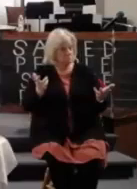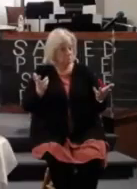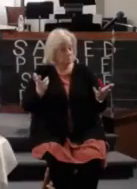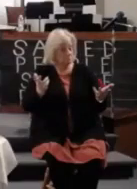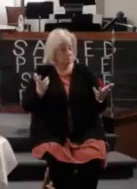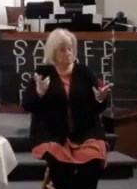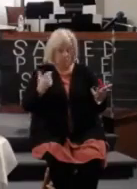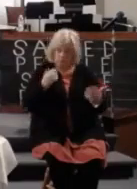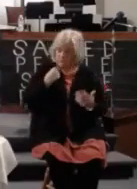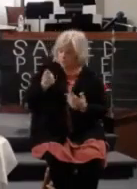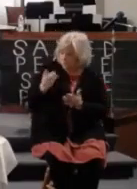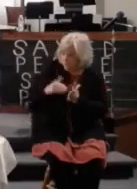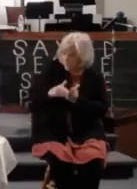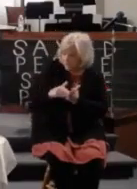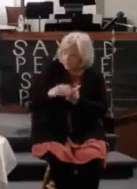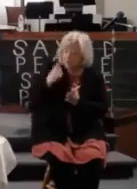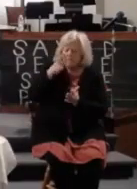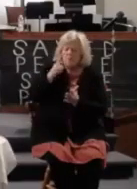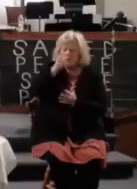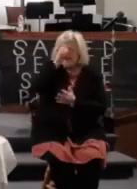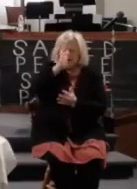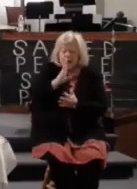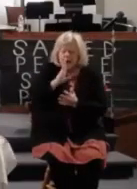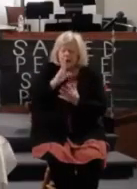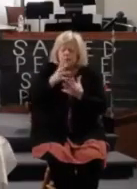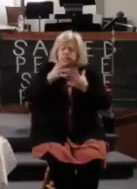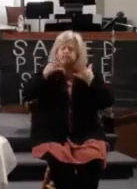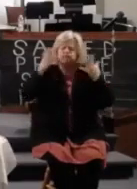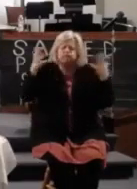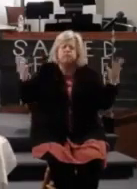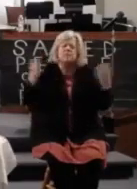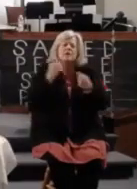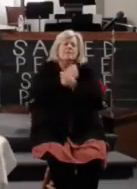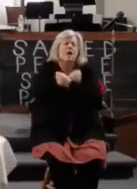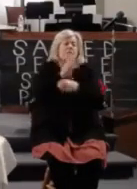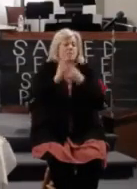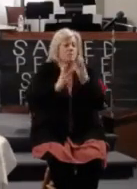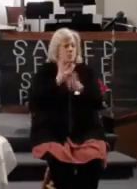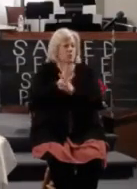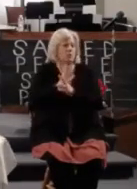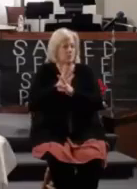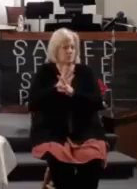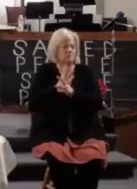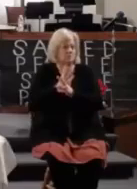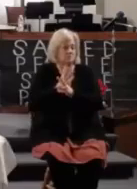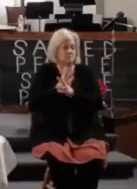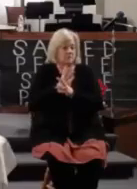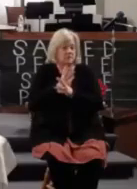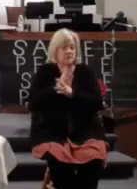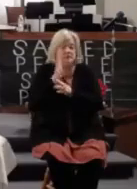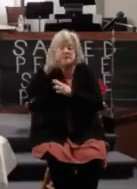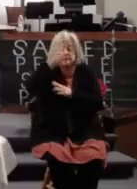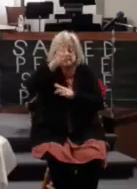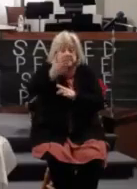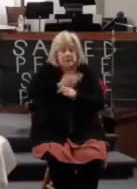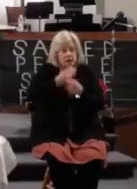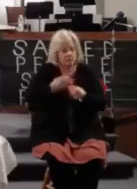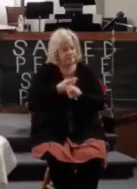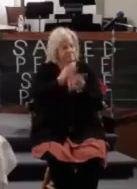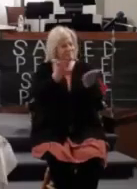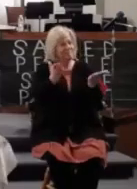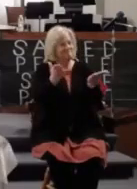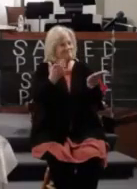I'll say it again. "For God so loved the world. He gave us his Son as our